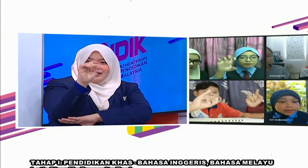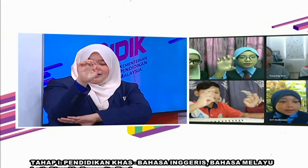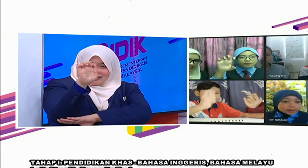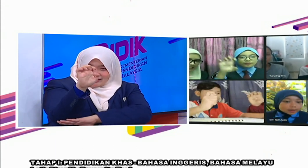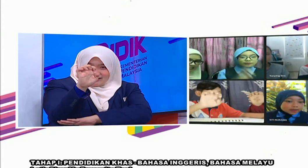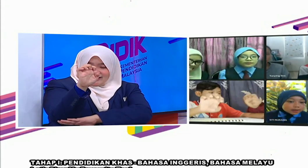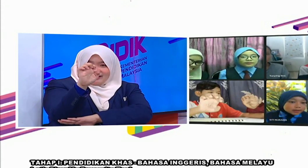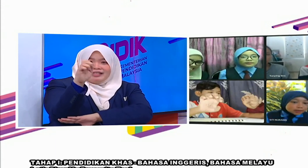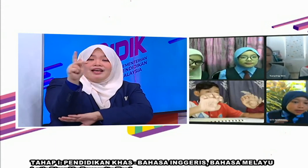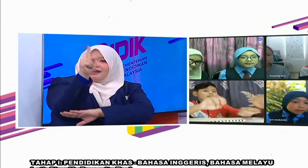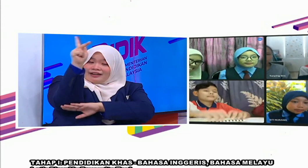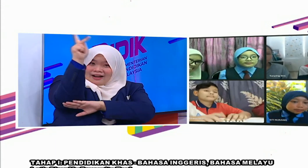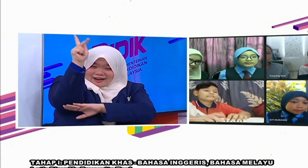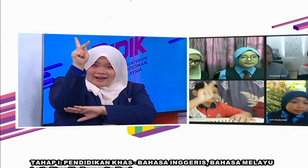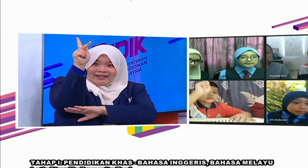K-I-T-E.